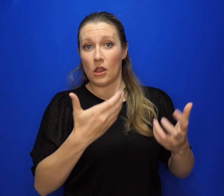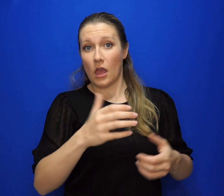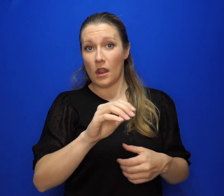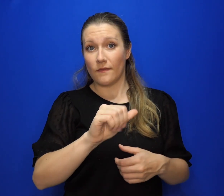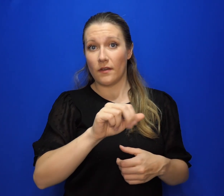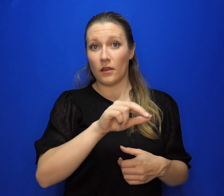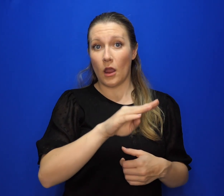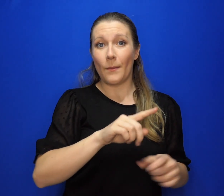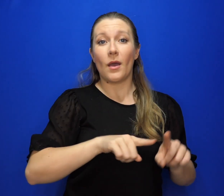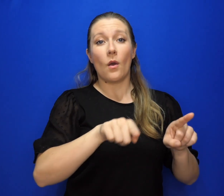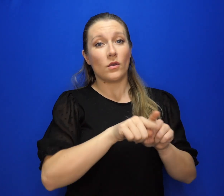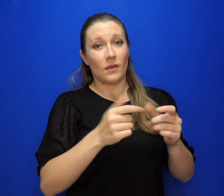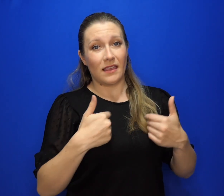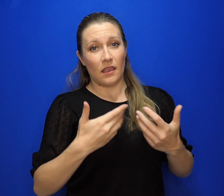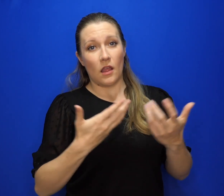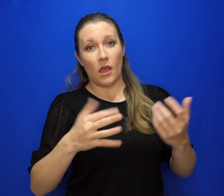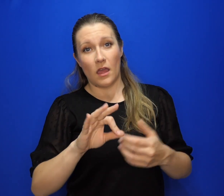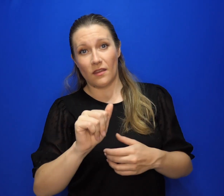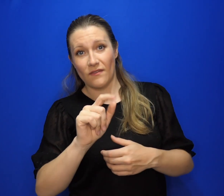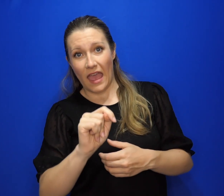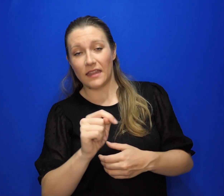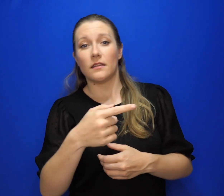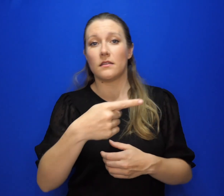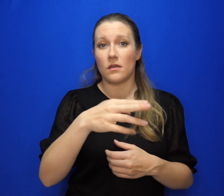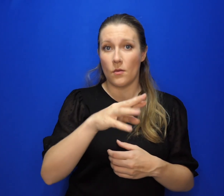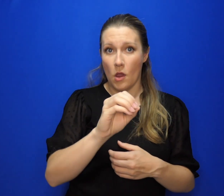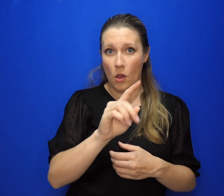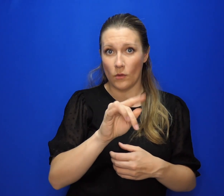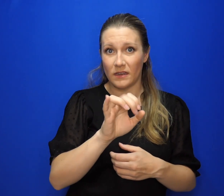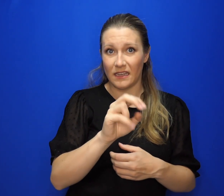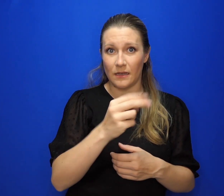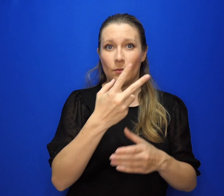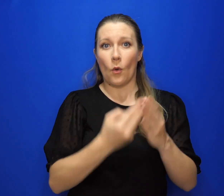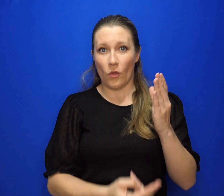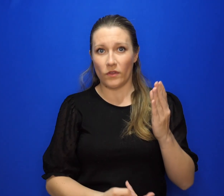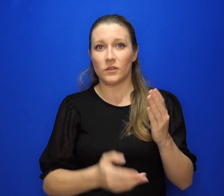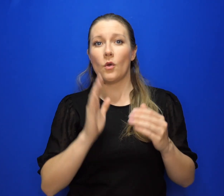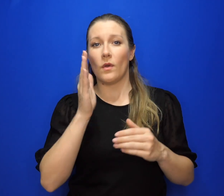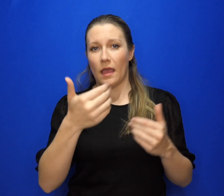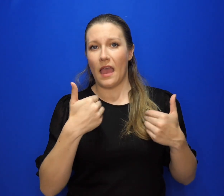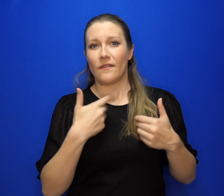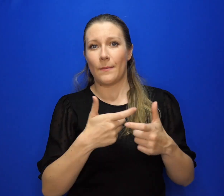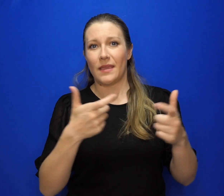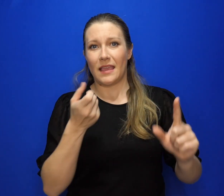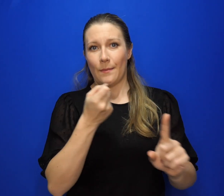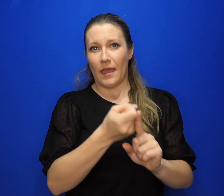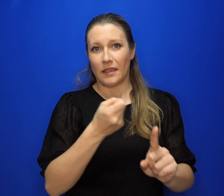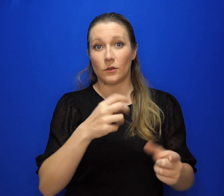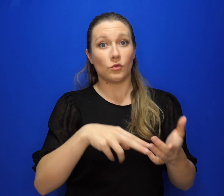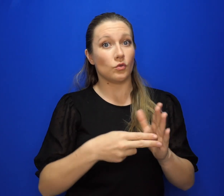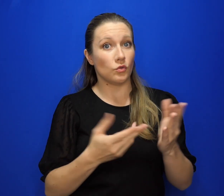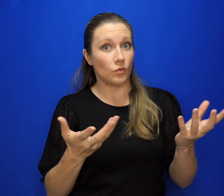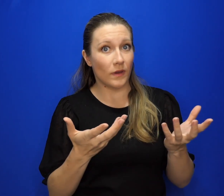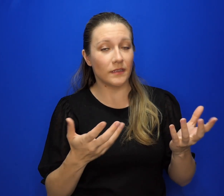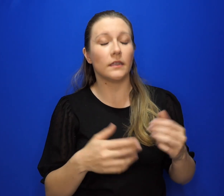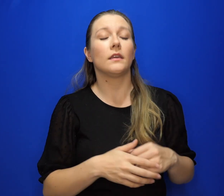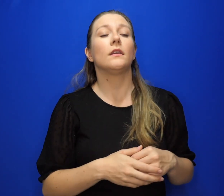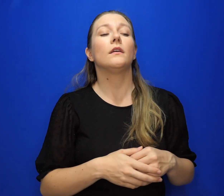and potentially a lot of protein, which is going to draw out an impact. So what you're going to do is you're going to give some upfront with pre-bolus, maybe 50%,